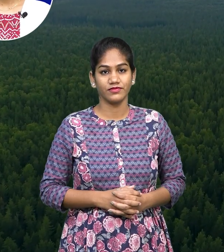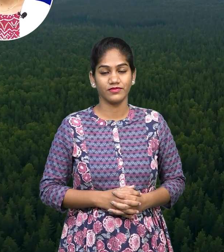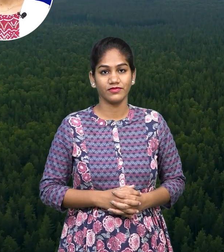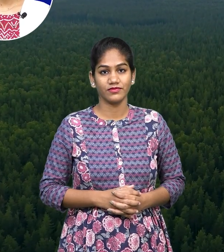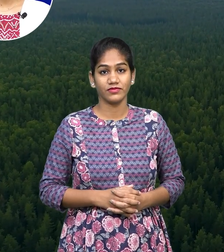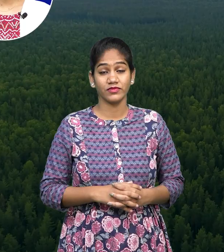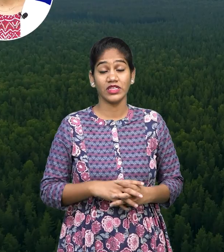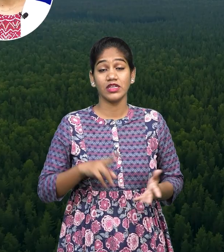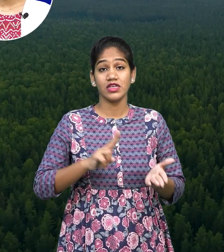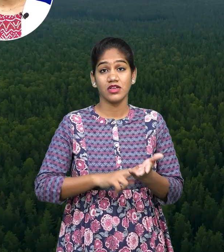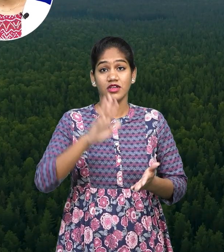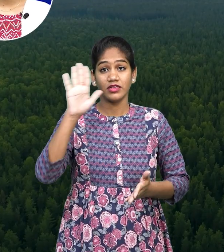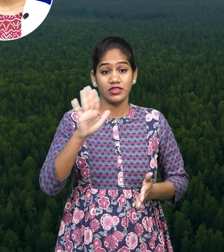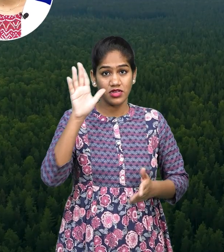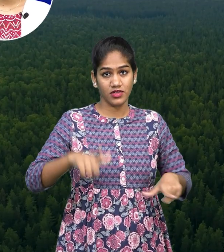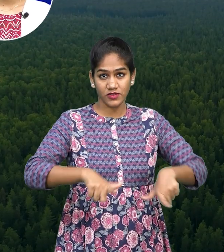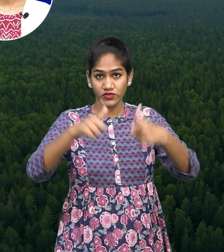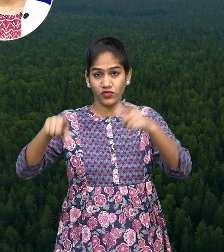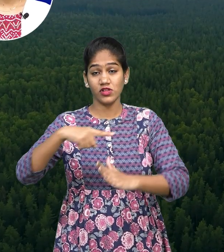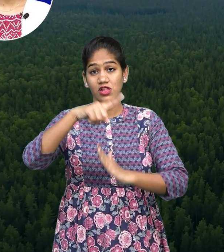The National Forest Policy